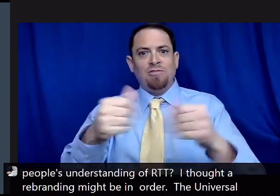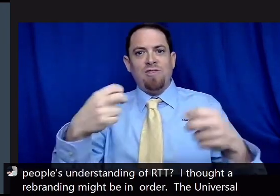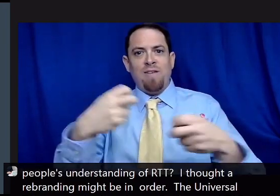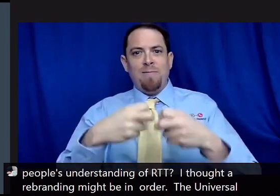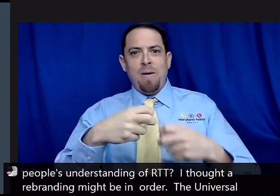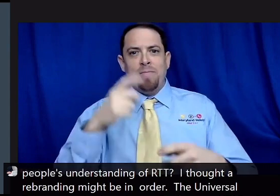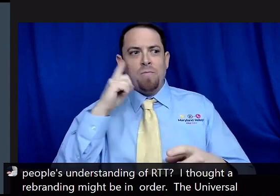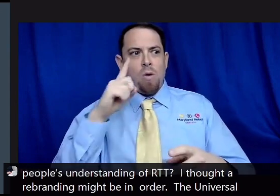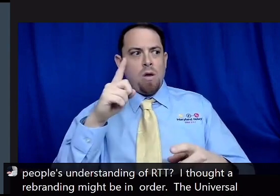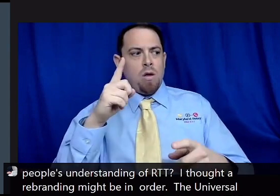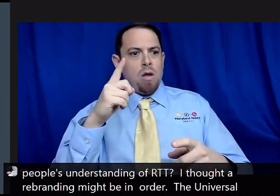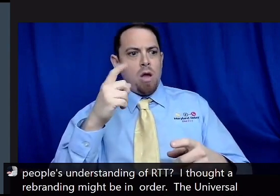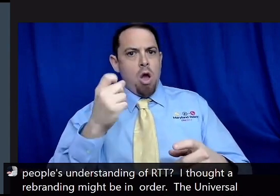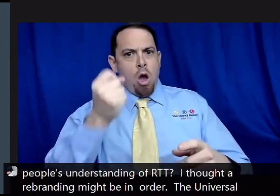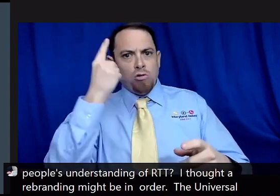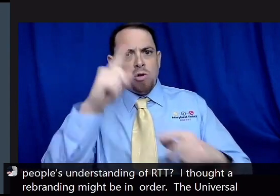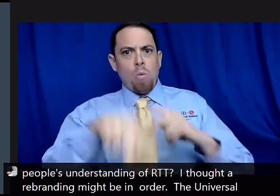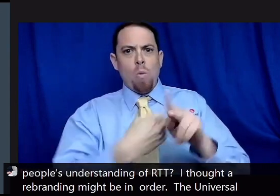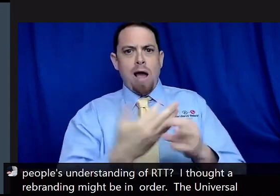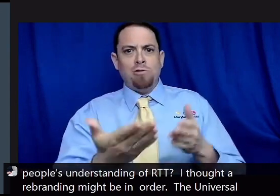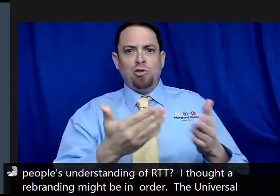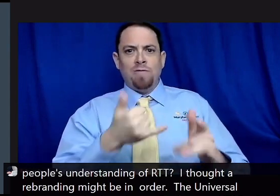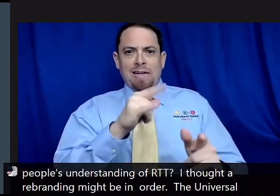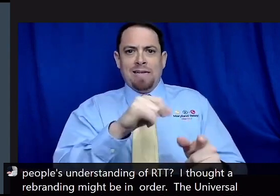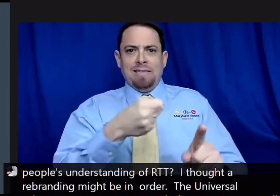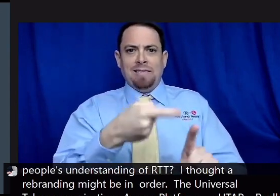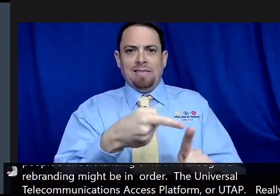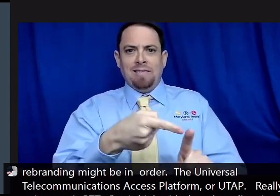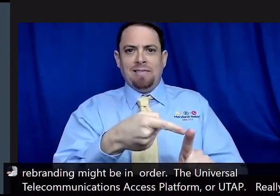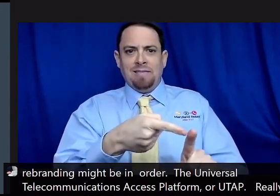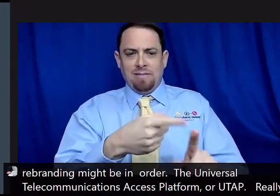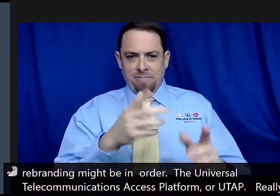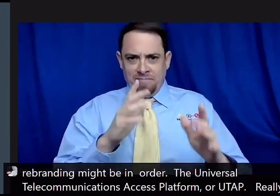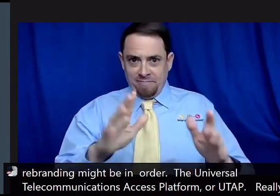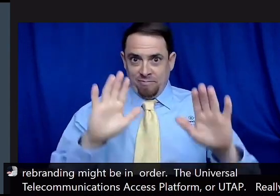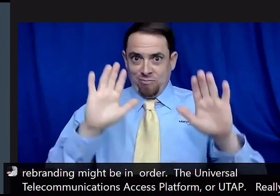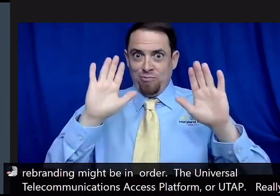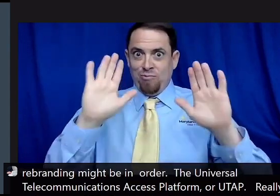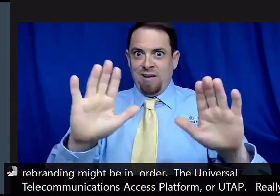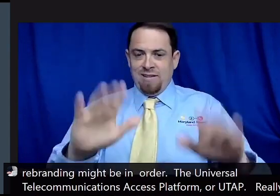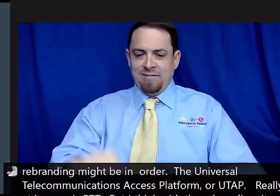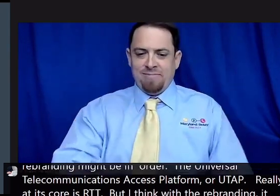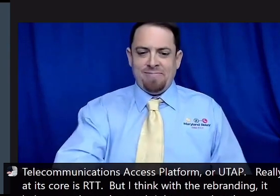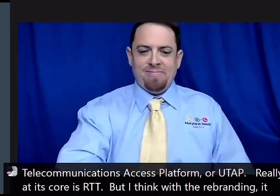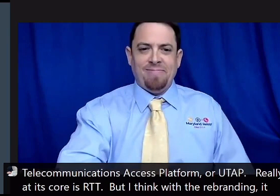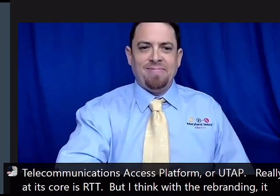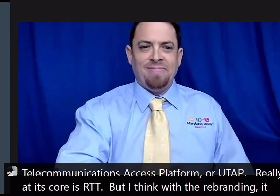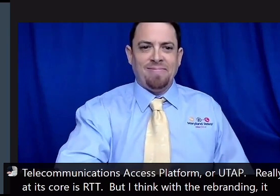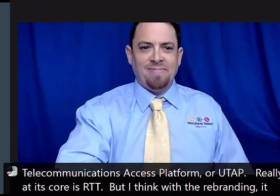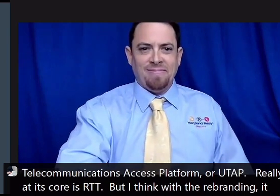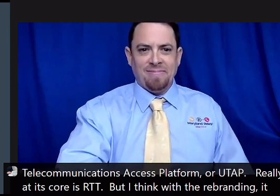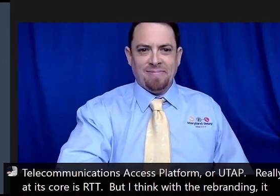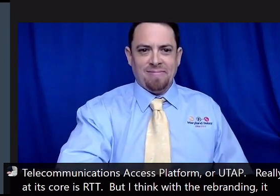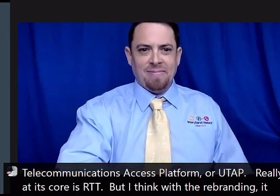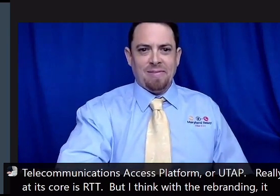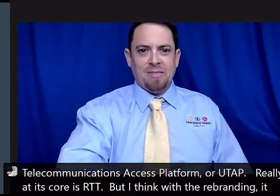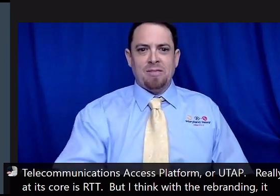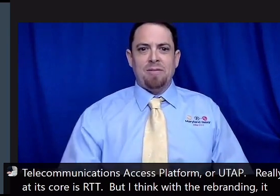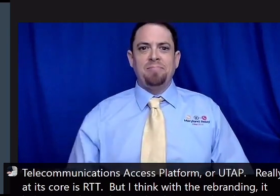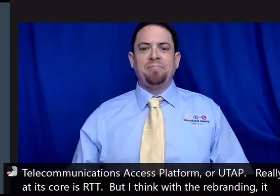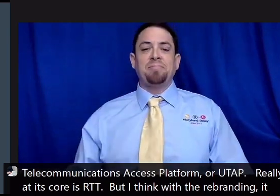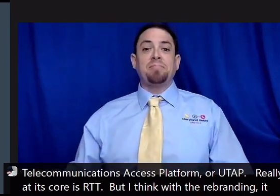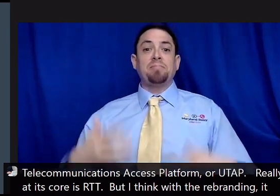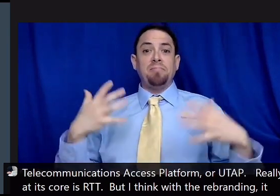But I think with the rebranding, it helps people understand right away what the technology and what the service is, and it solves some of